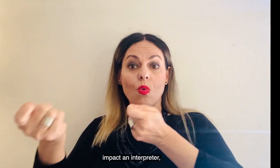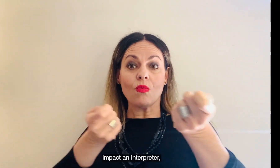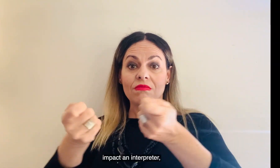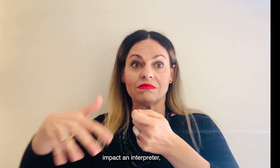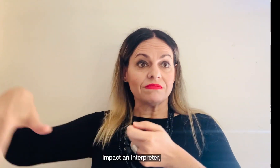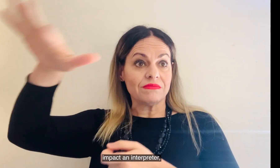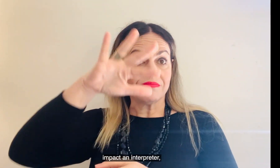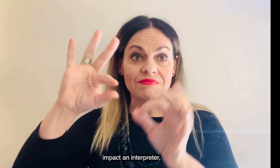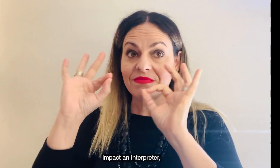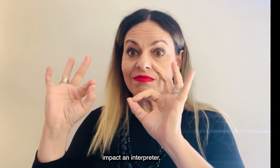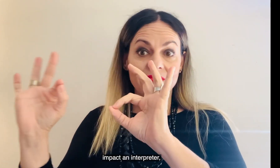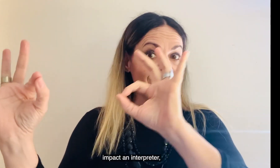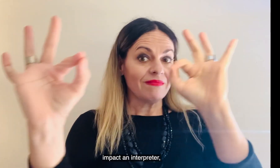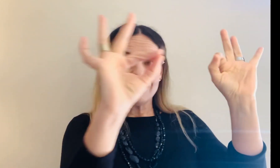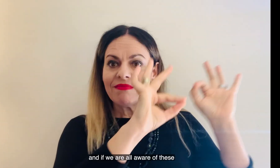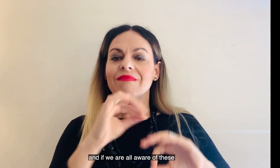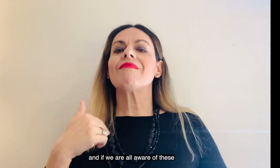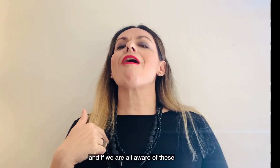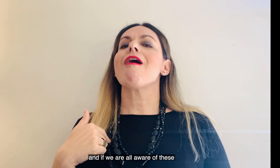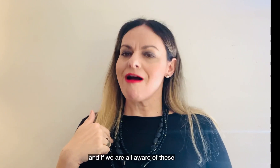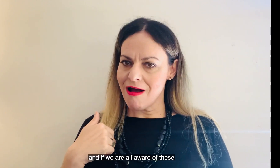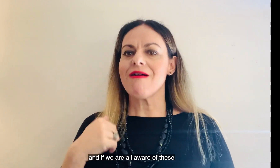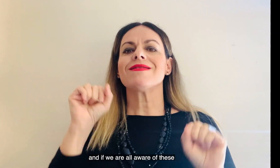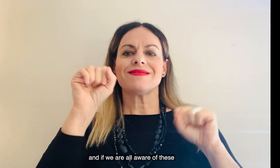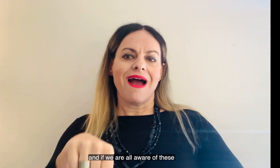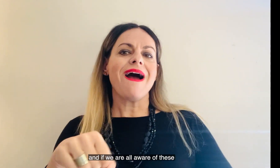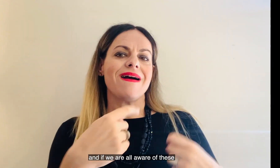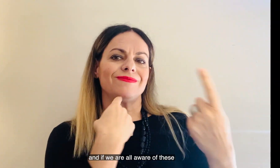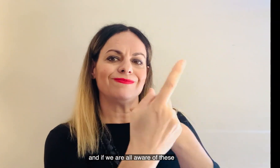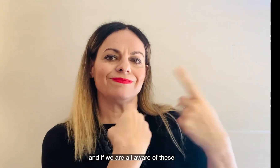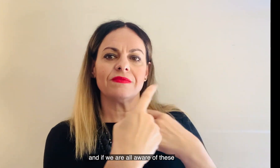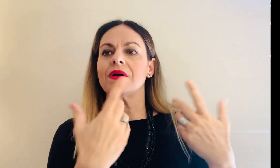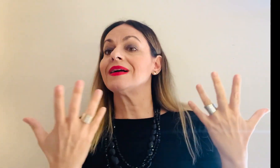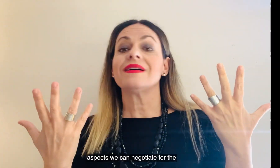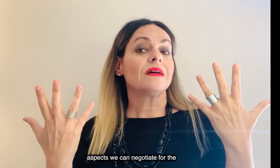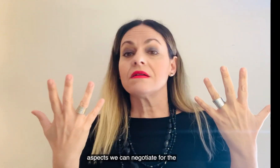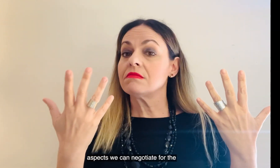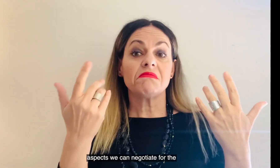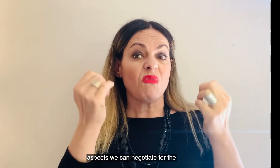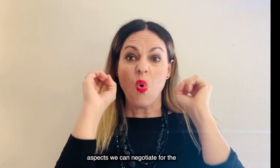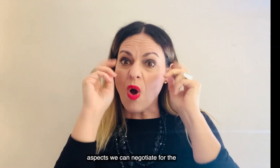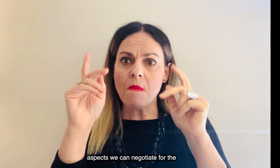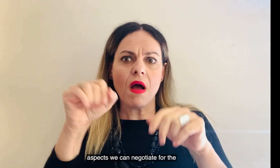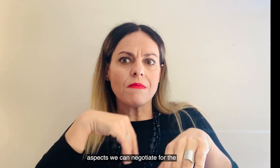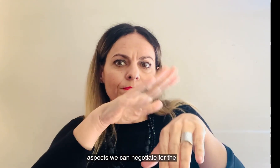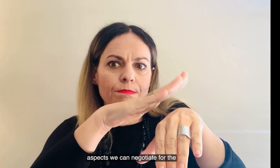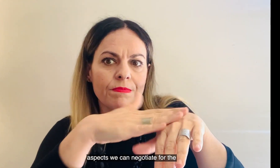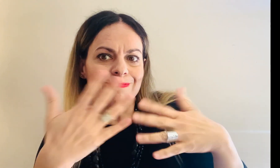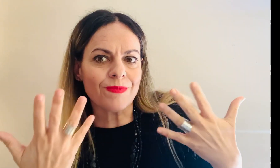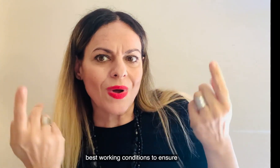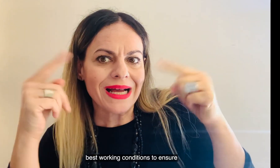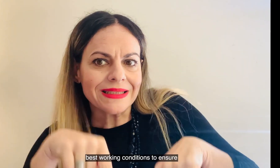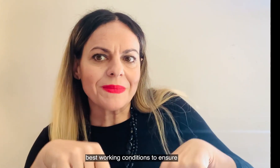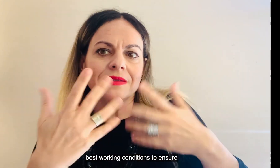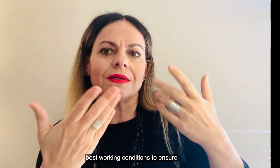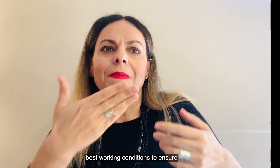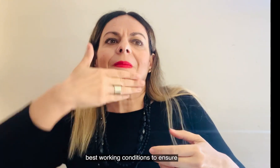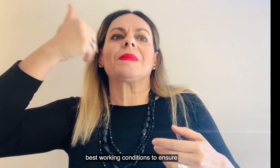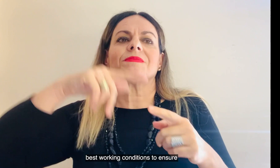majorly impact an interpreter, and if we are all aware of these aspects, we can negotiate for the best working